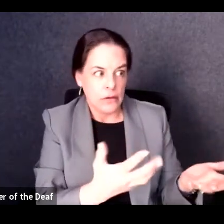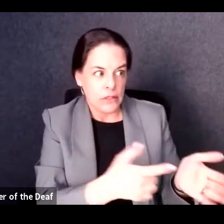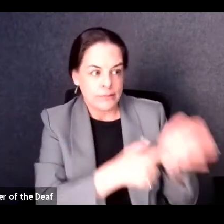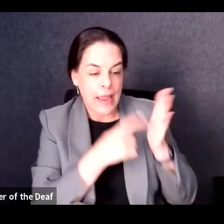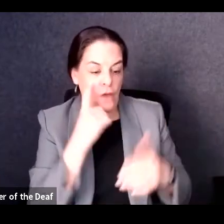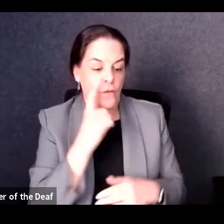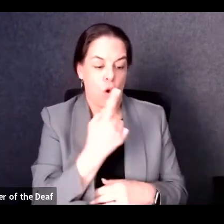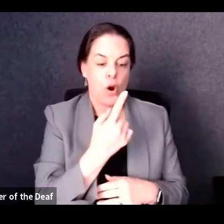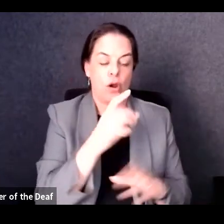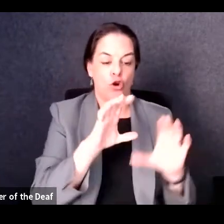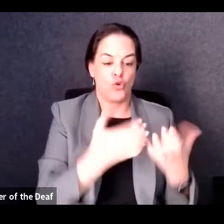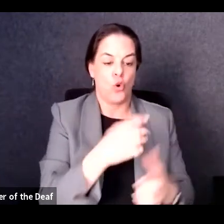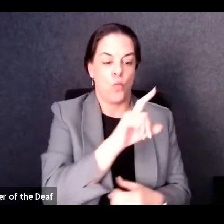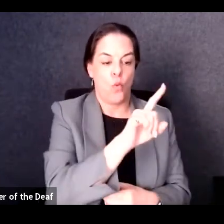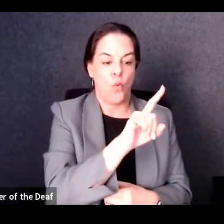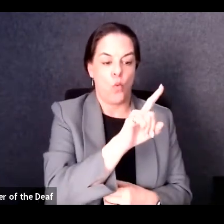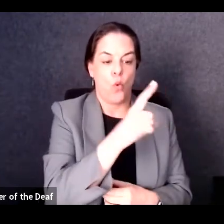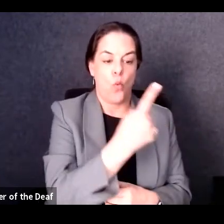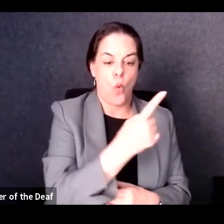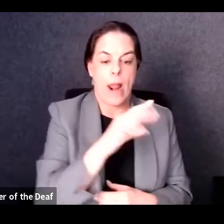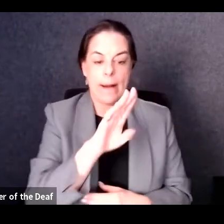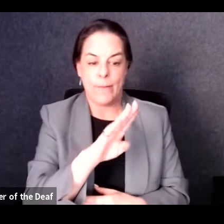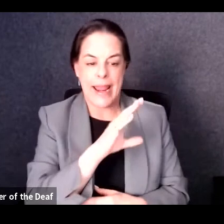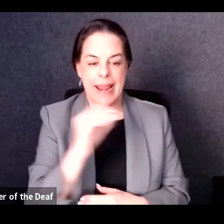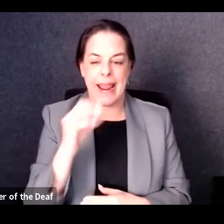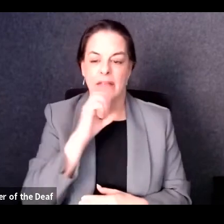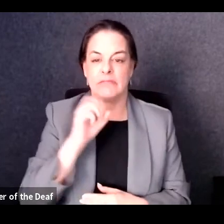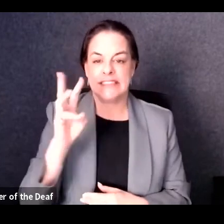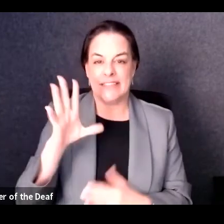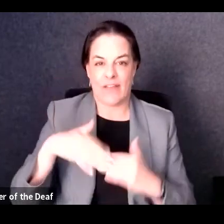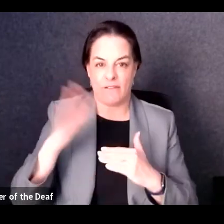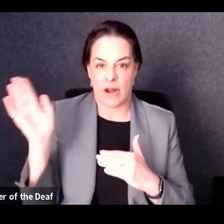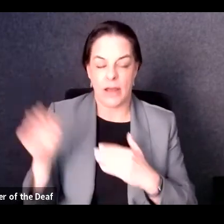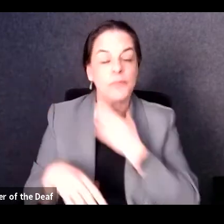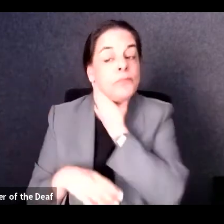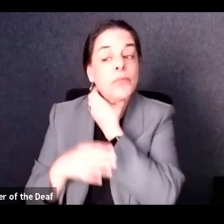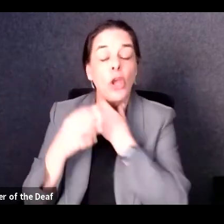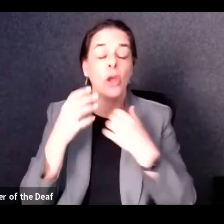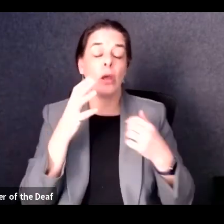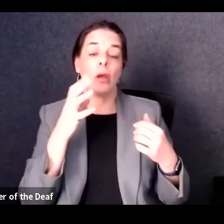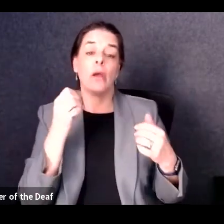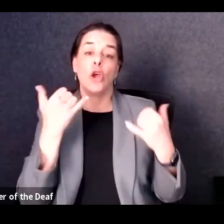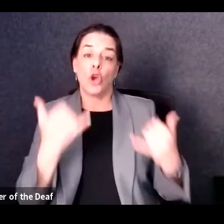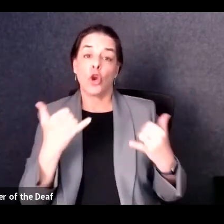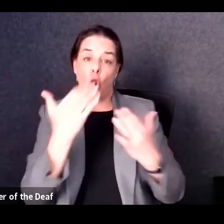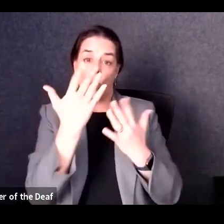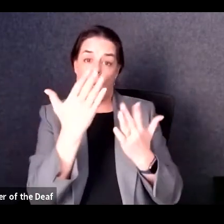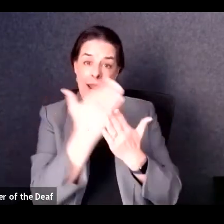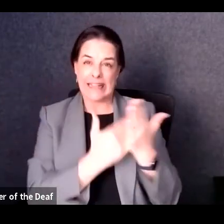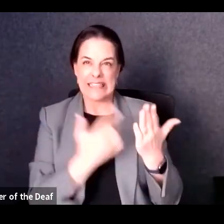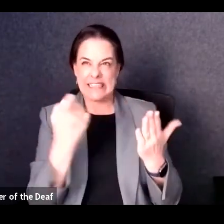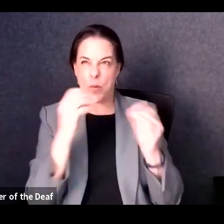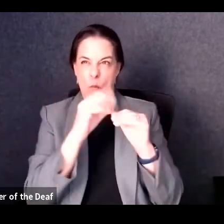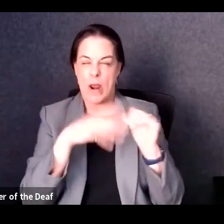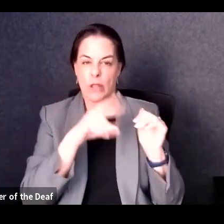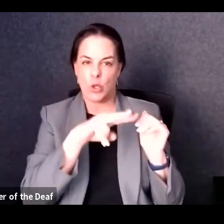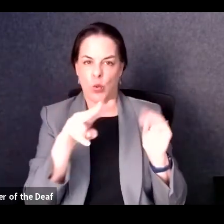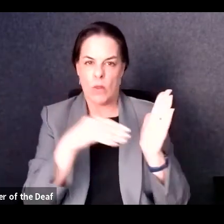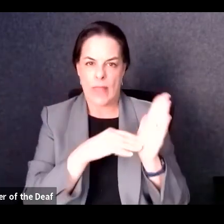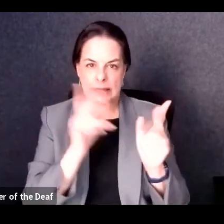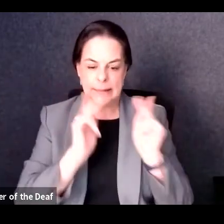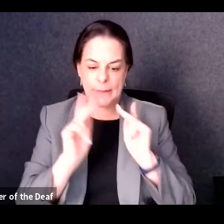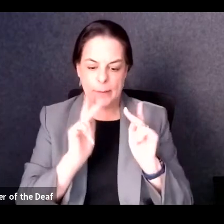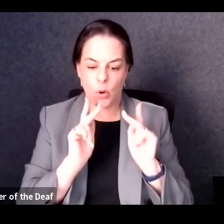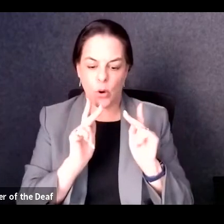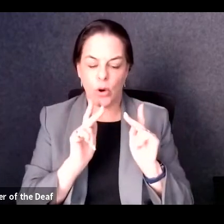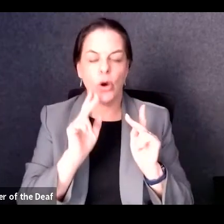up? So the current wait list has a little over 22,000 people on it. What we know from experience is